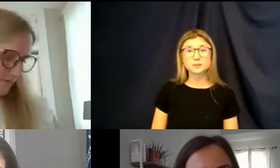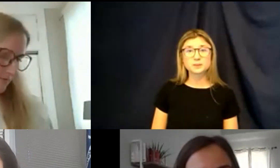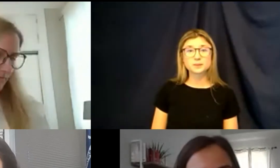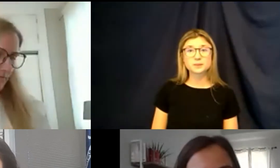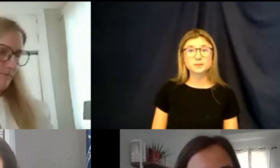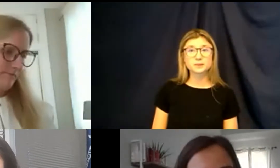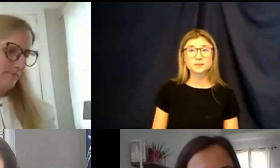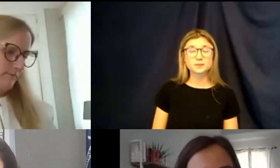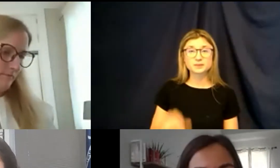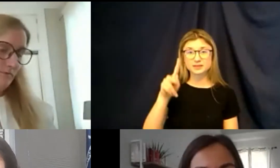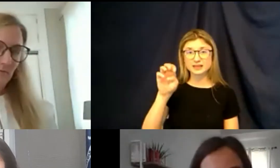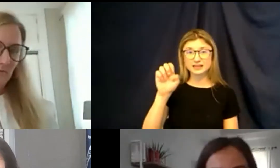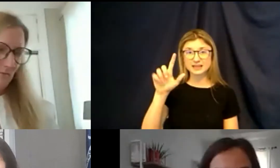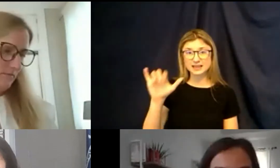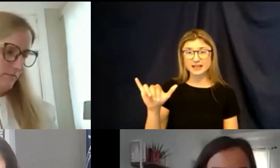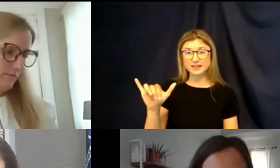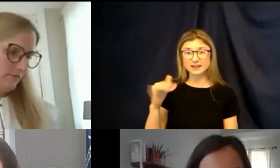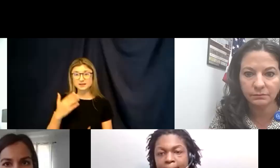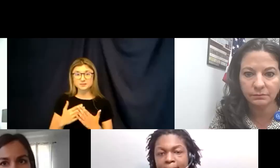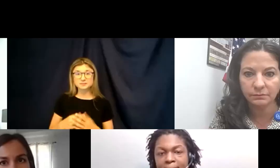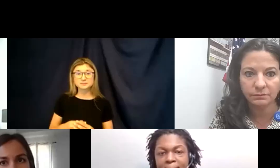And Kelly has her hand raised also.